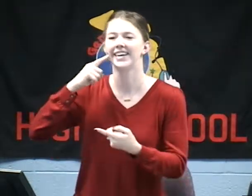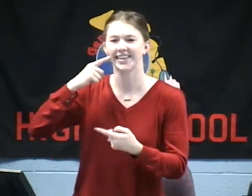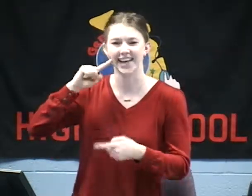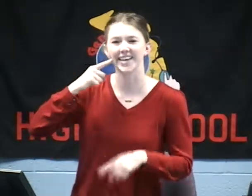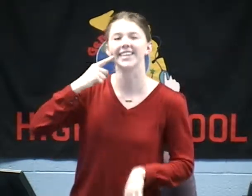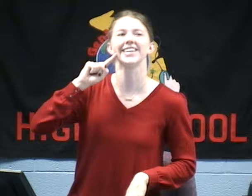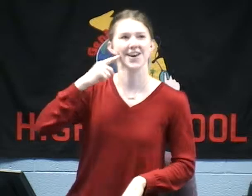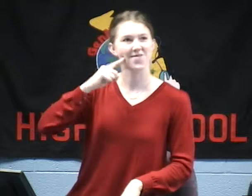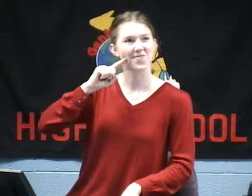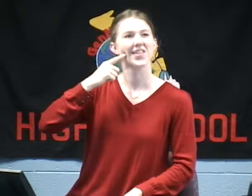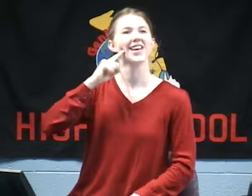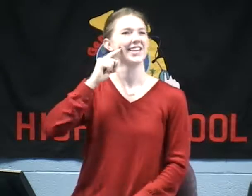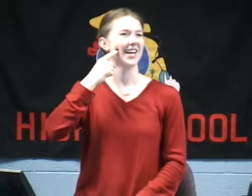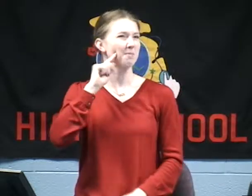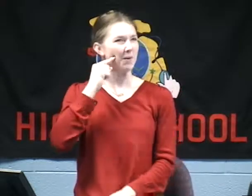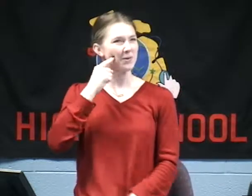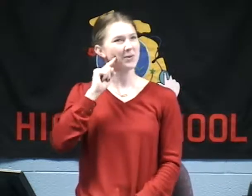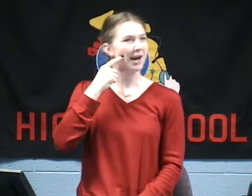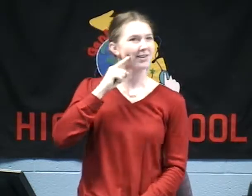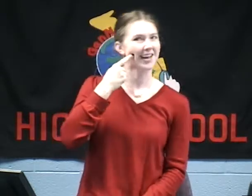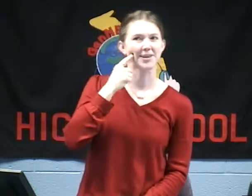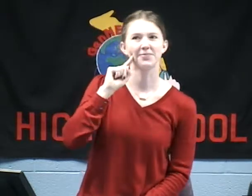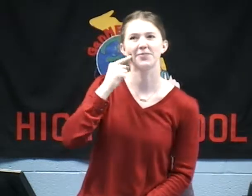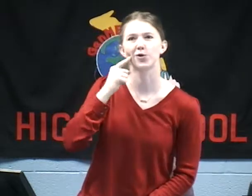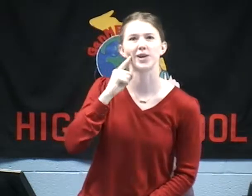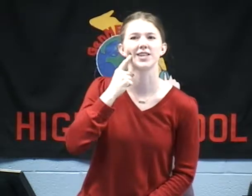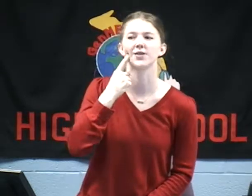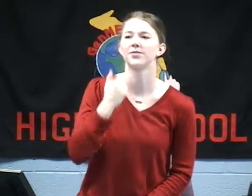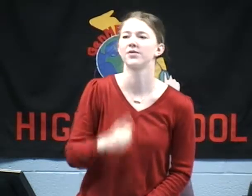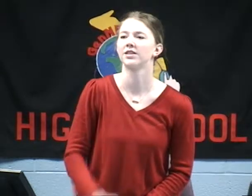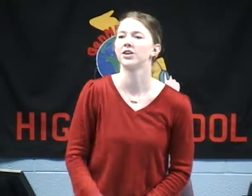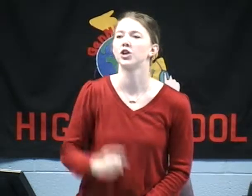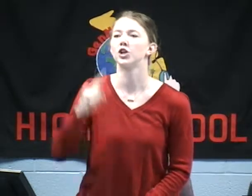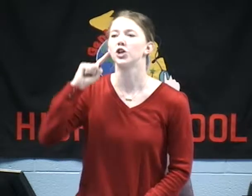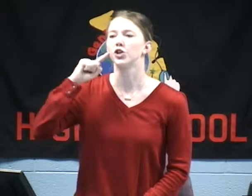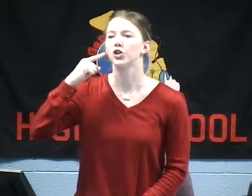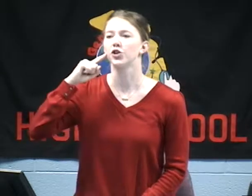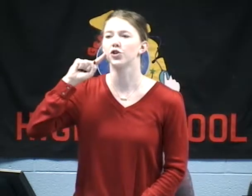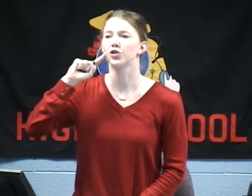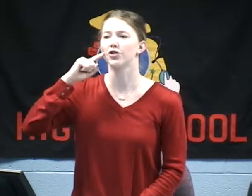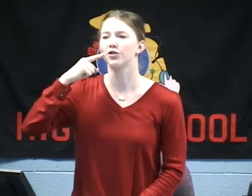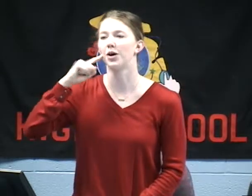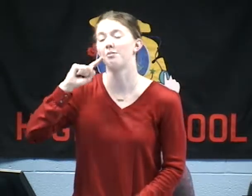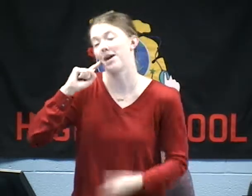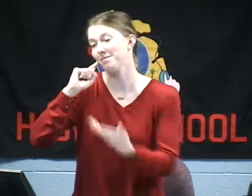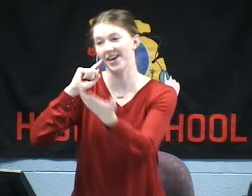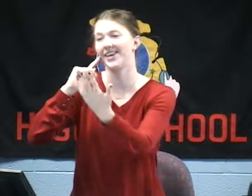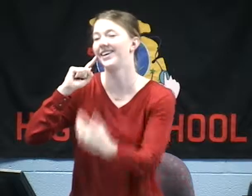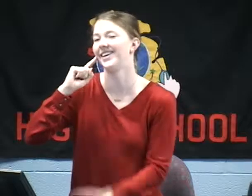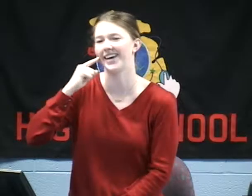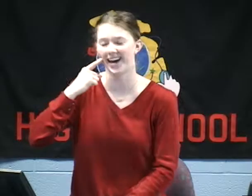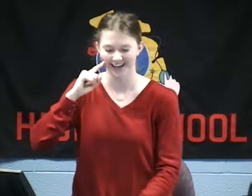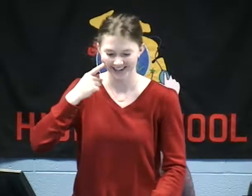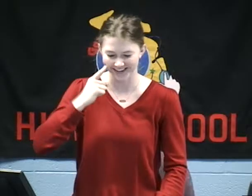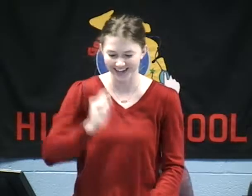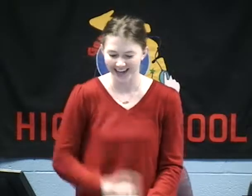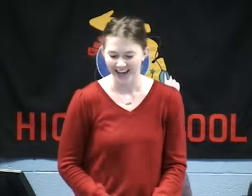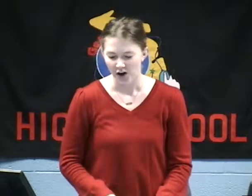Yeah. Candy. Yep. That's probably what I would sign. Is it like Candy you're or pointing two at your words. cavity or something? Maybe. Yeah. Treat.